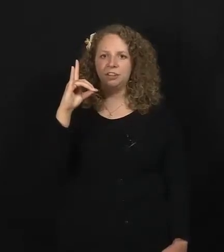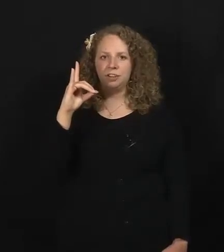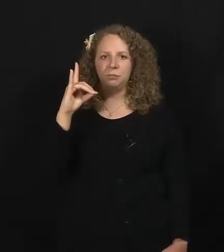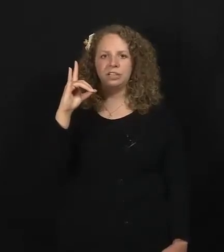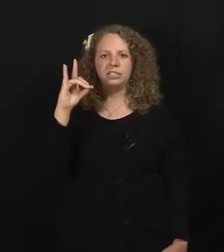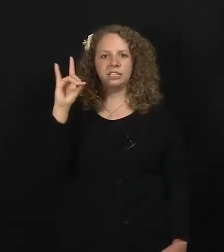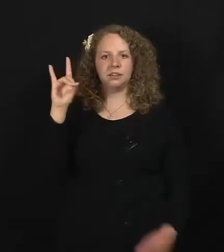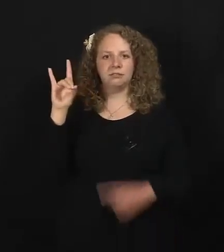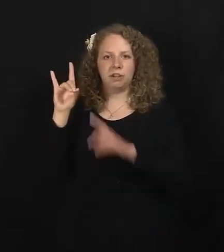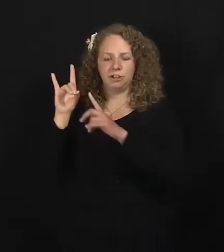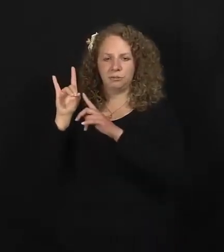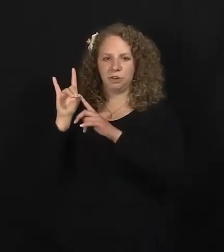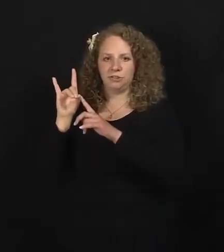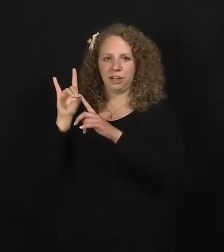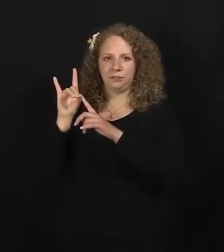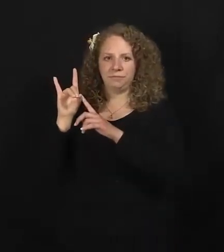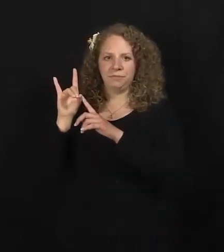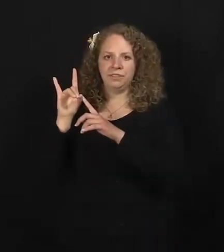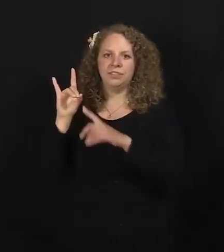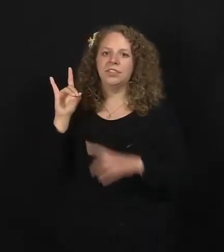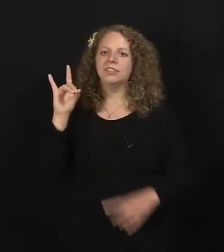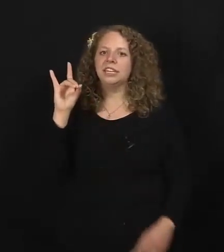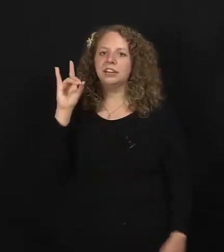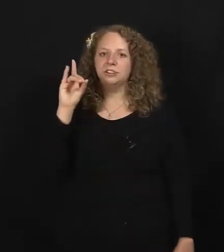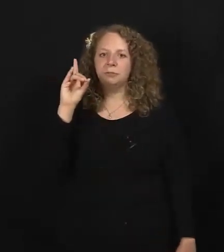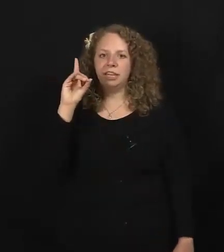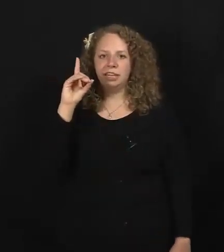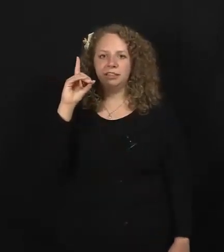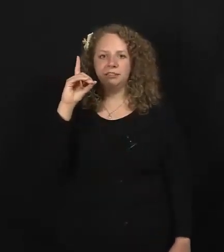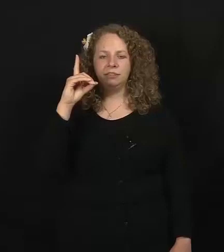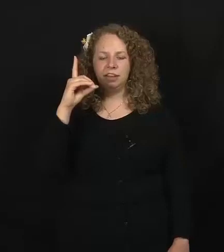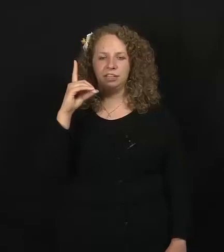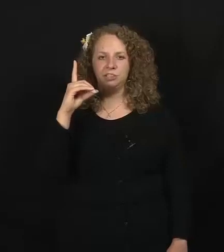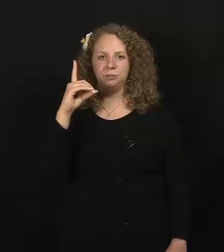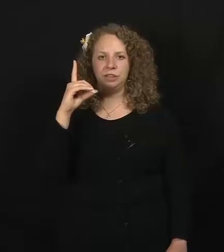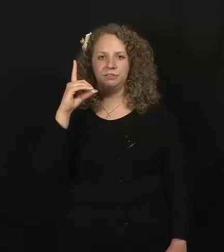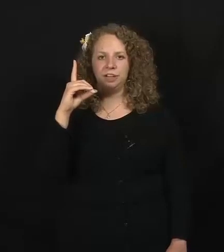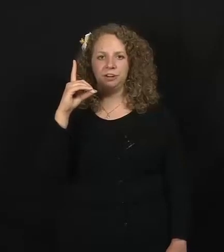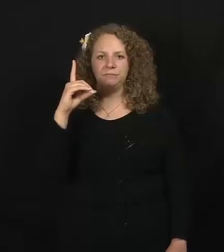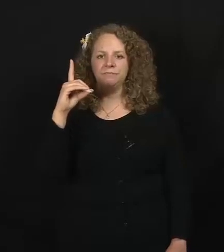your thumb resting down on your middle finger. Then lay down your pinky against your ring finger,